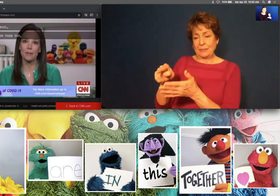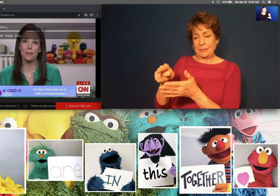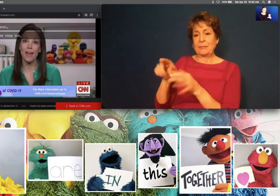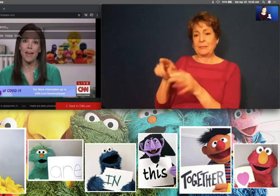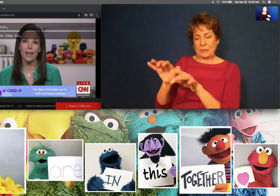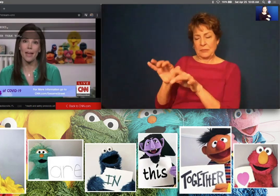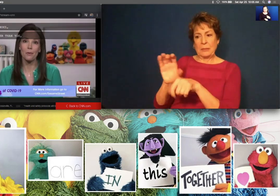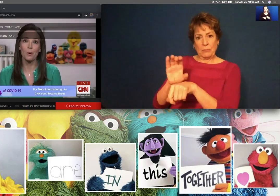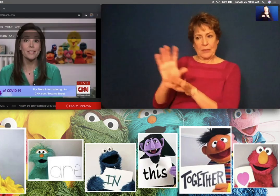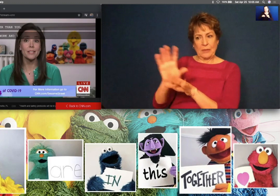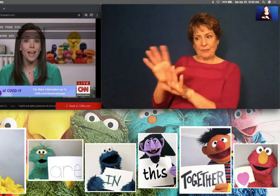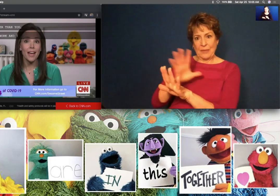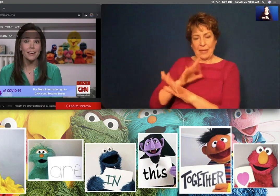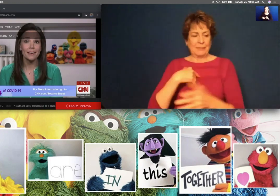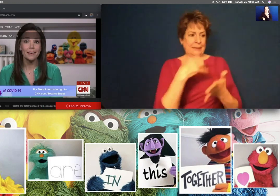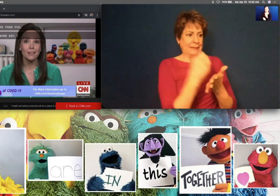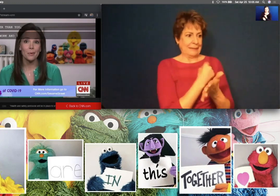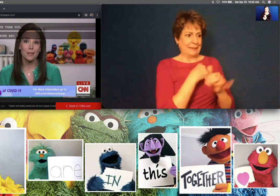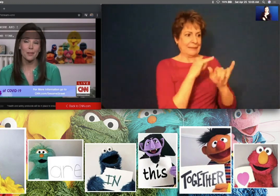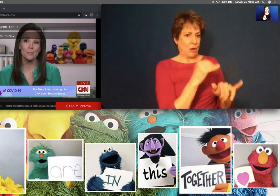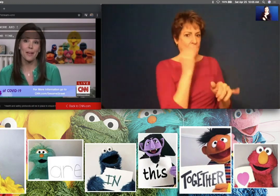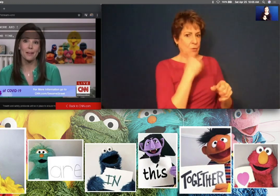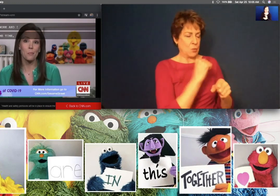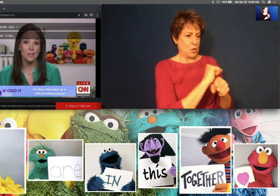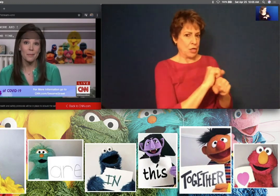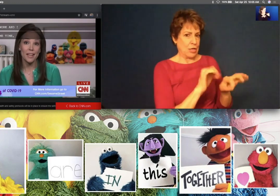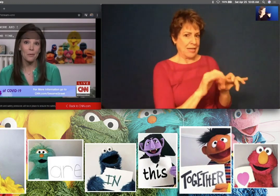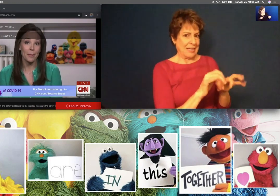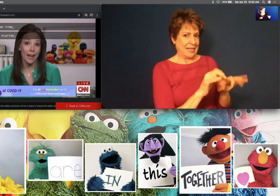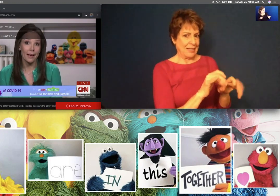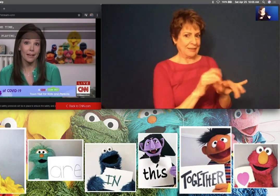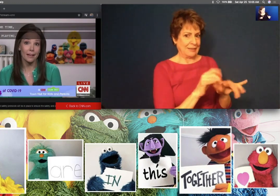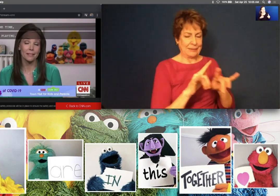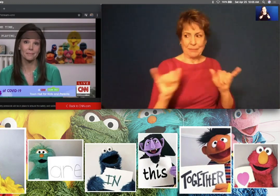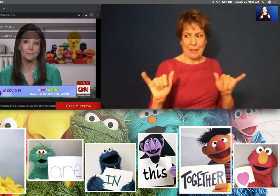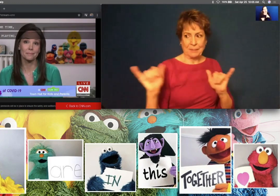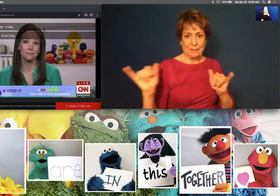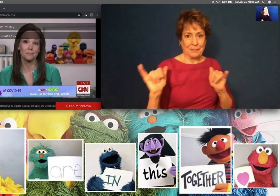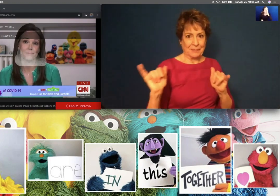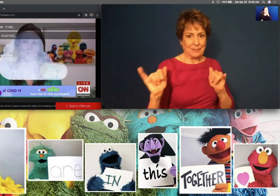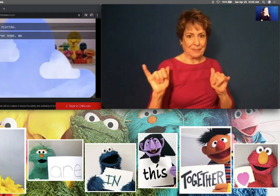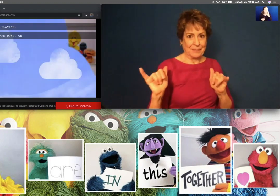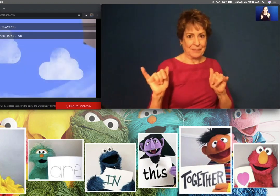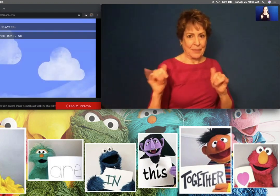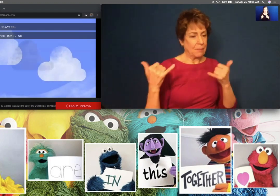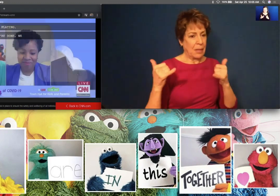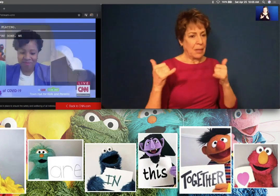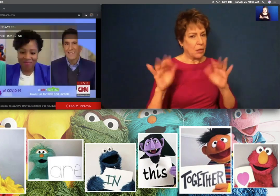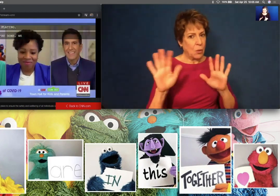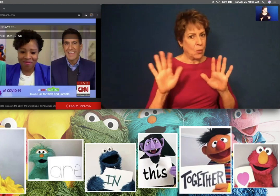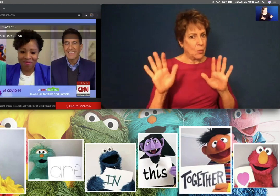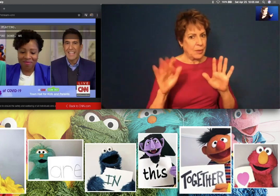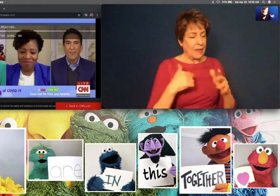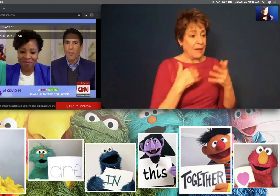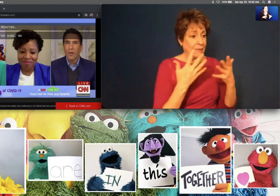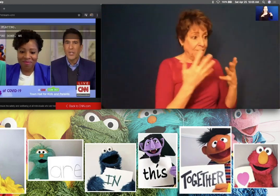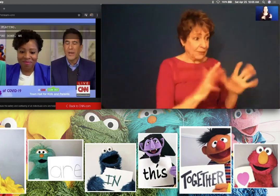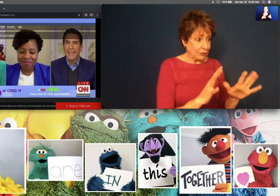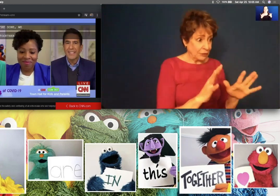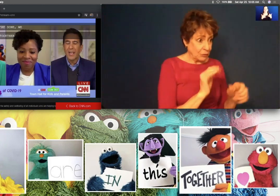same time. And it's not the same as playing, but that way, when we're done, we can all spend more time together playing.